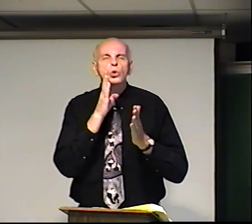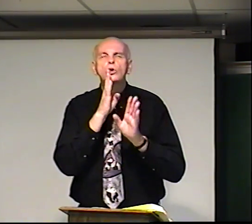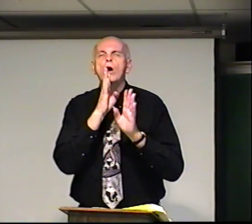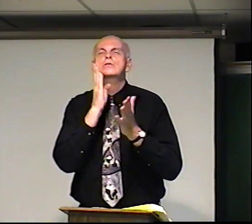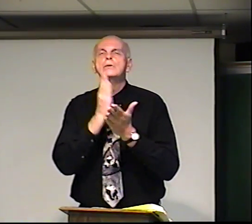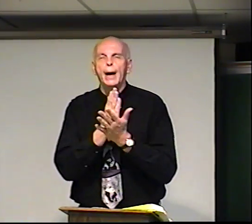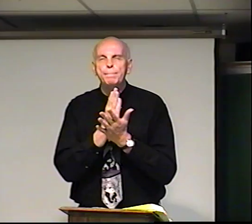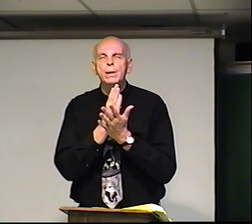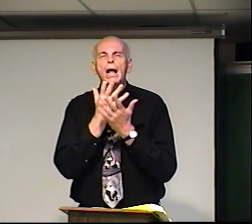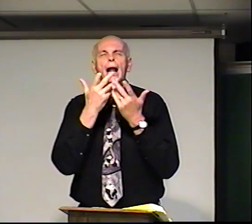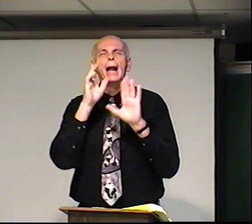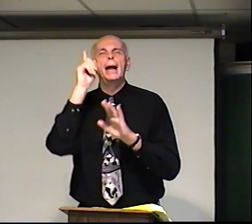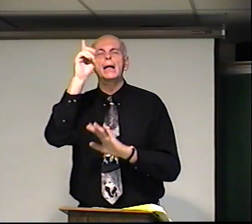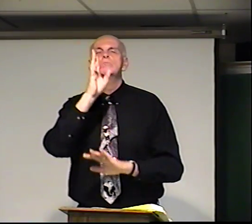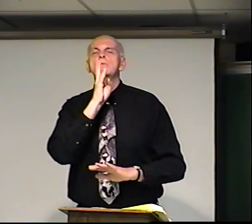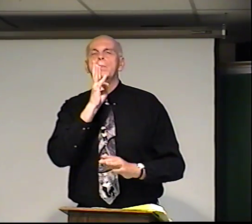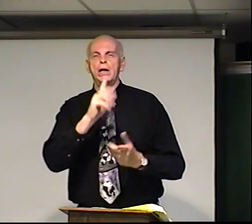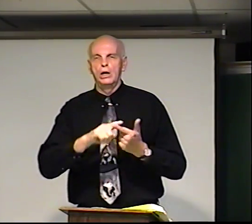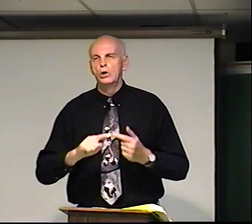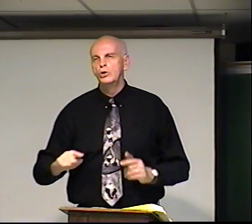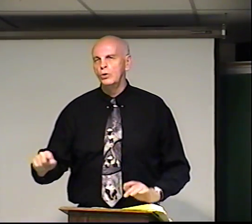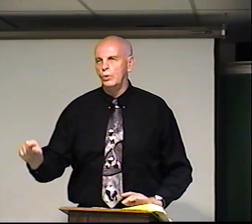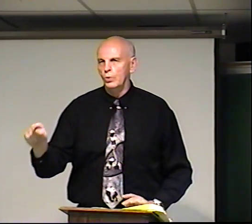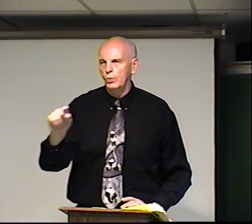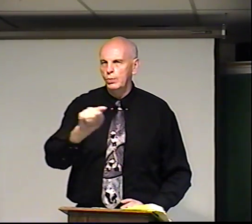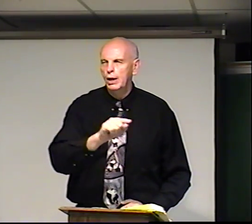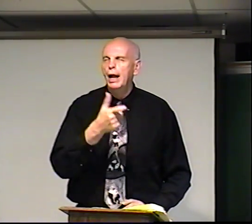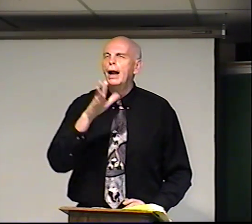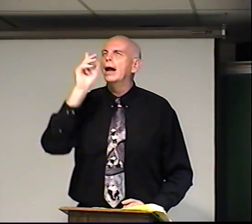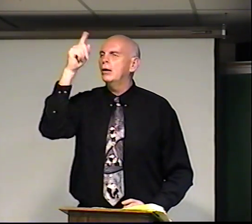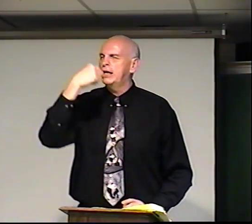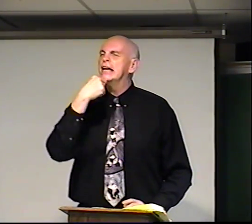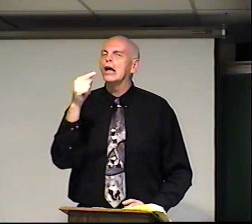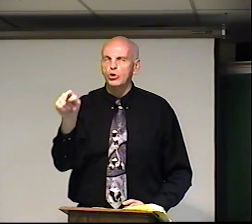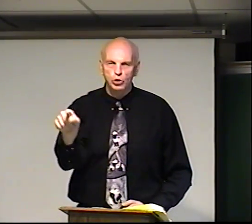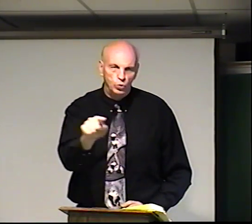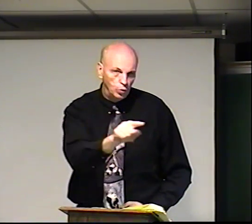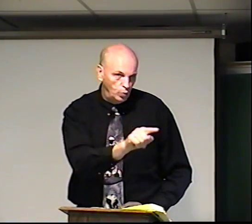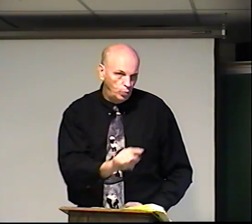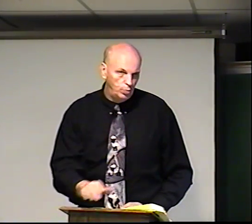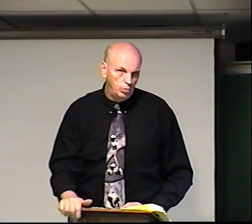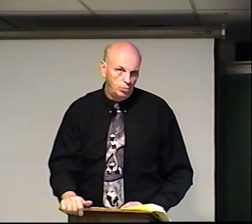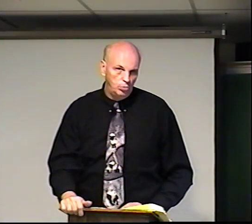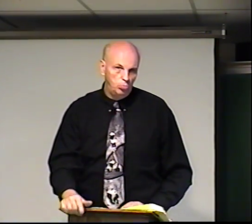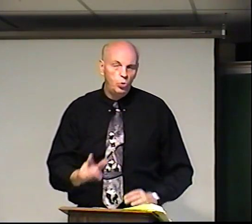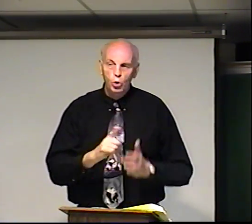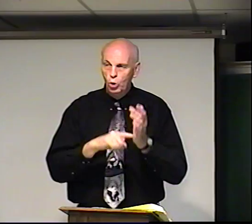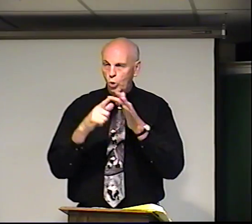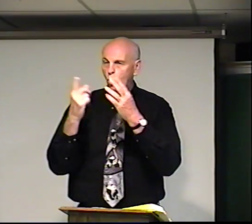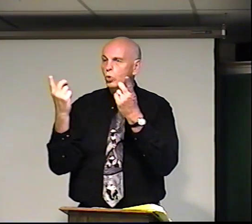you touch up, let them speak to you, let them interrogate you.